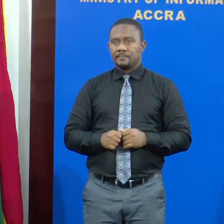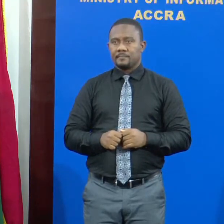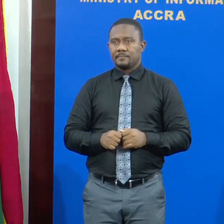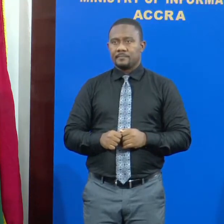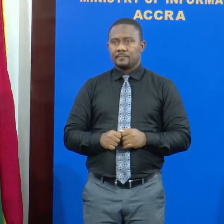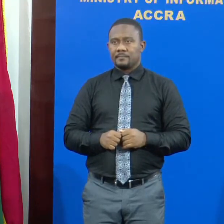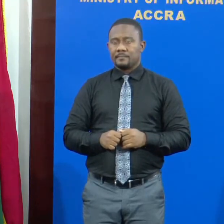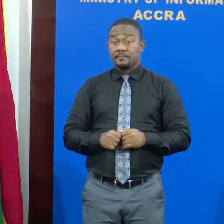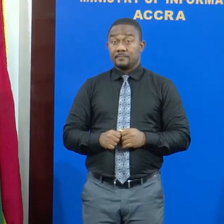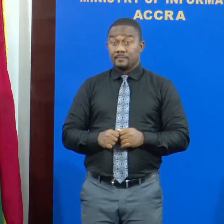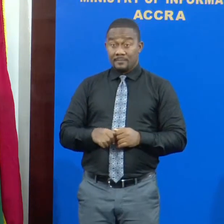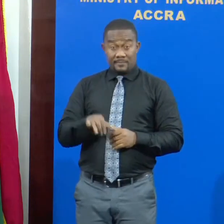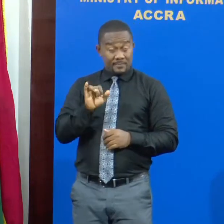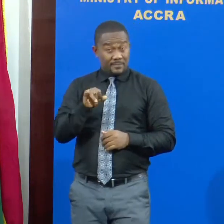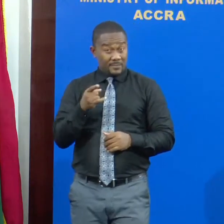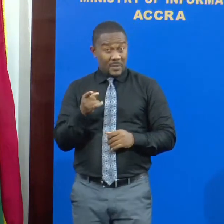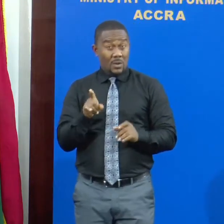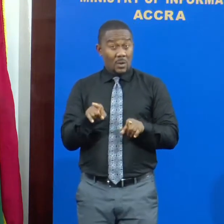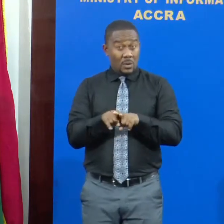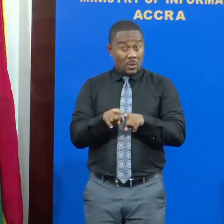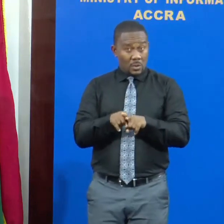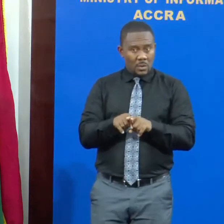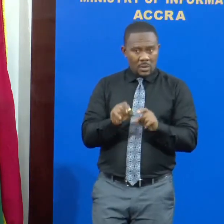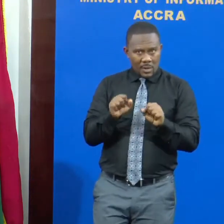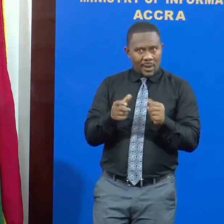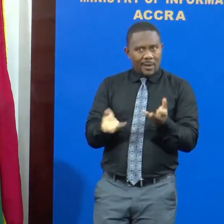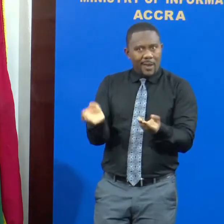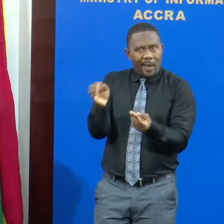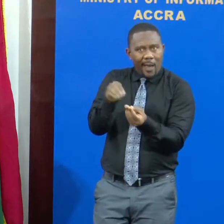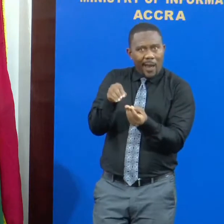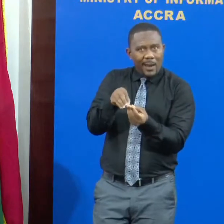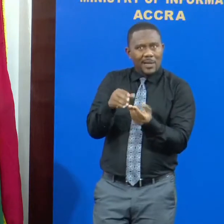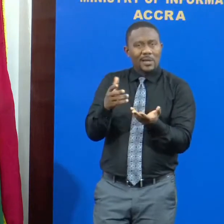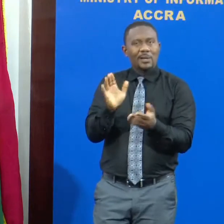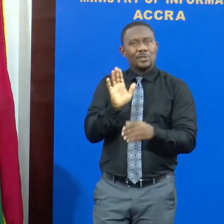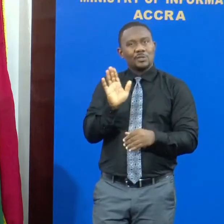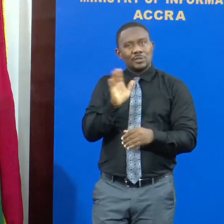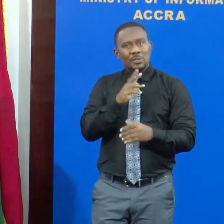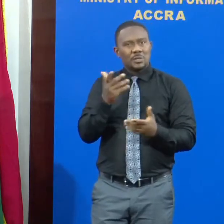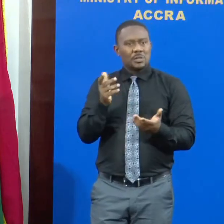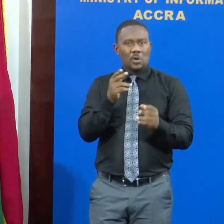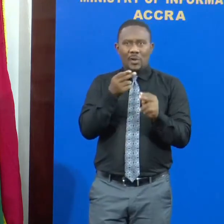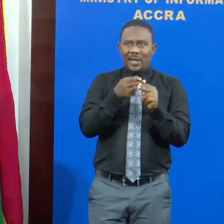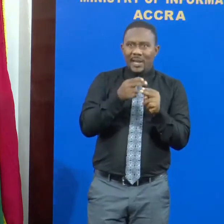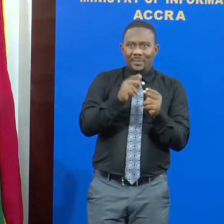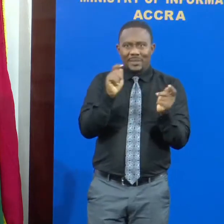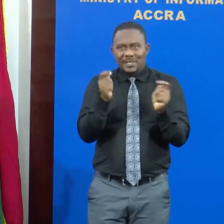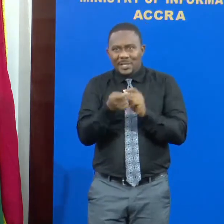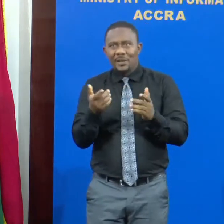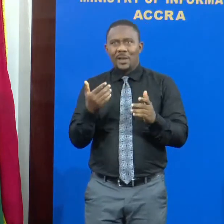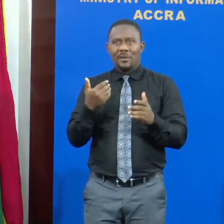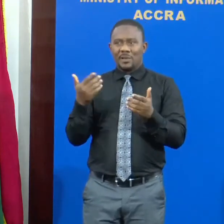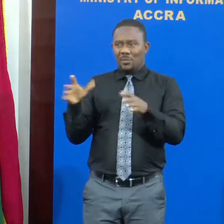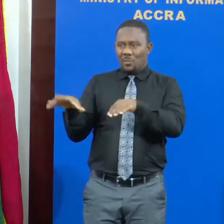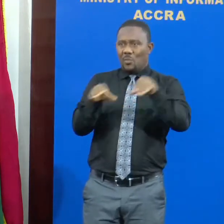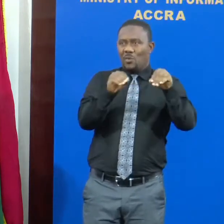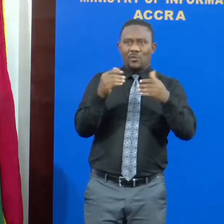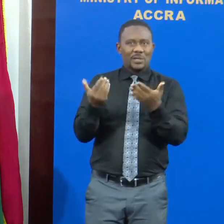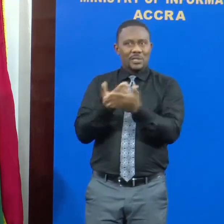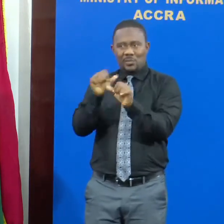On that occasion, you may also be able to update your records. You have moved on, you've changed your name, you have a new digital address, that sort of